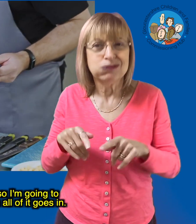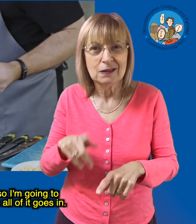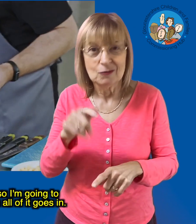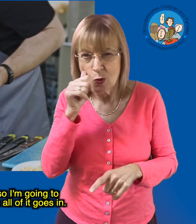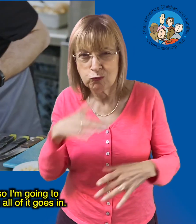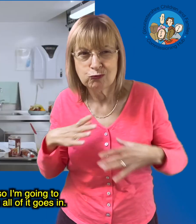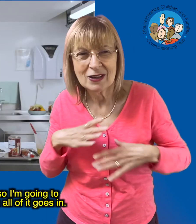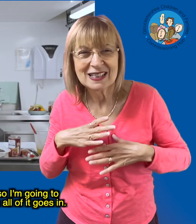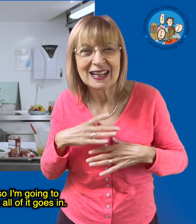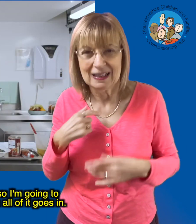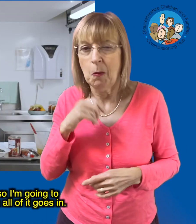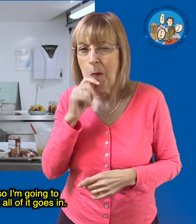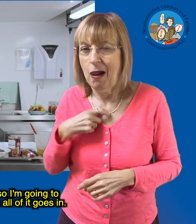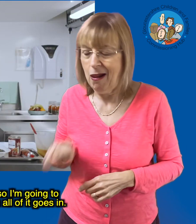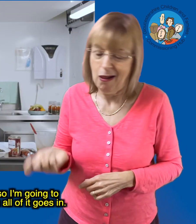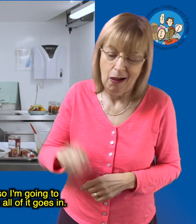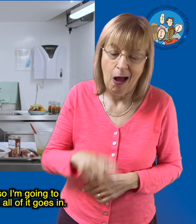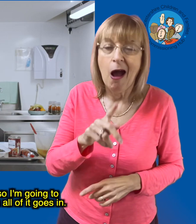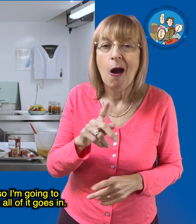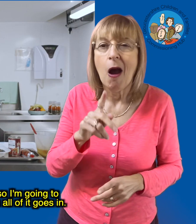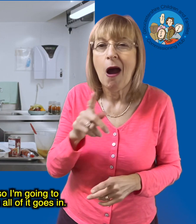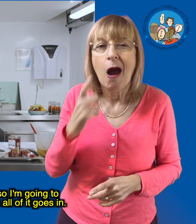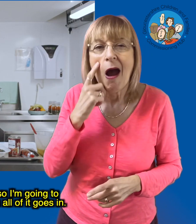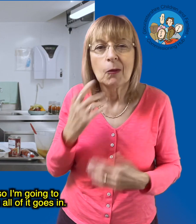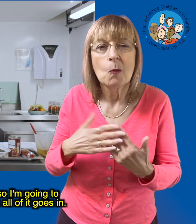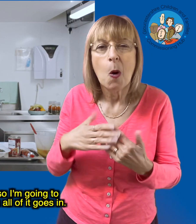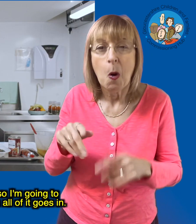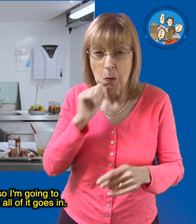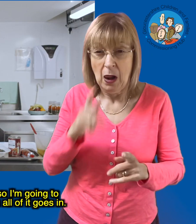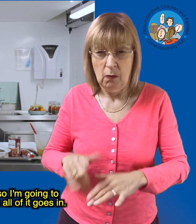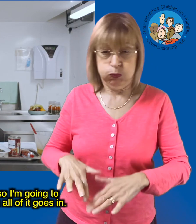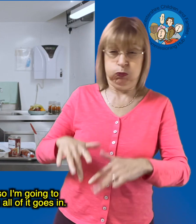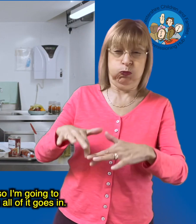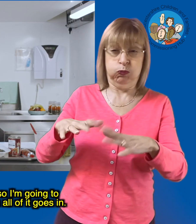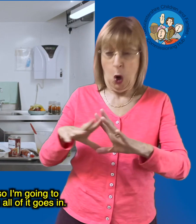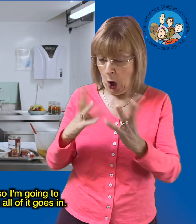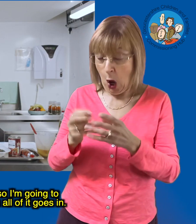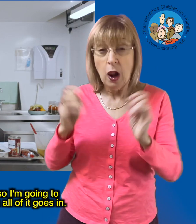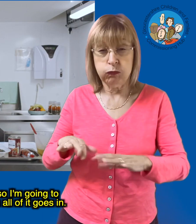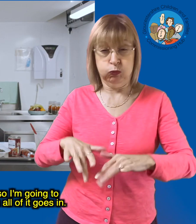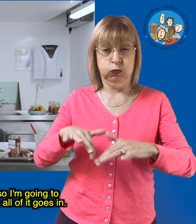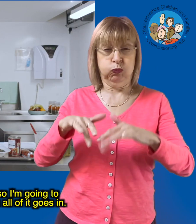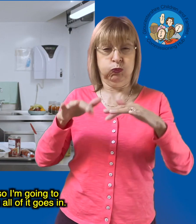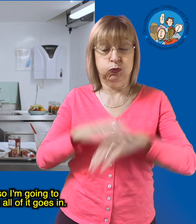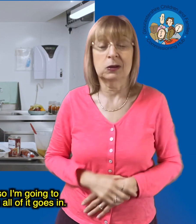Now I can hear it sizzling, so I know that's ready. So I'm going to put my onion in, and you'll hear a big